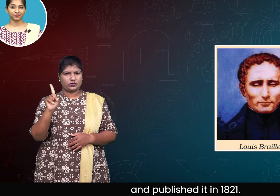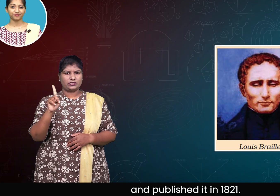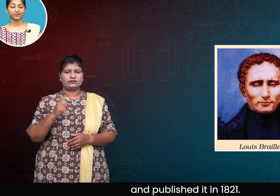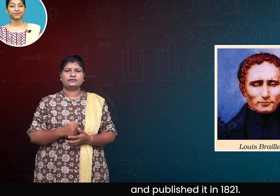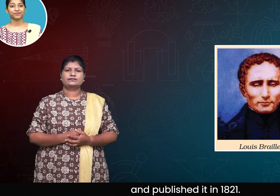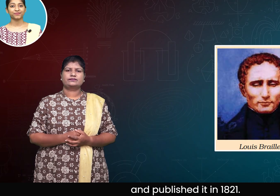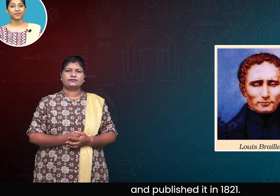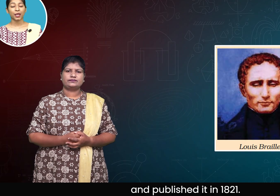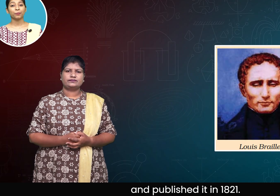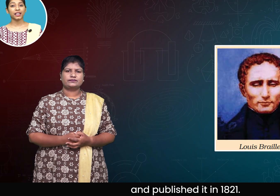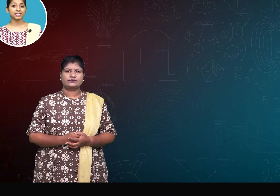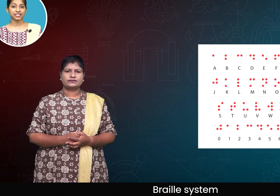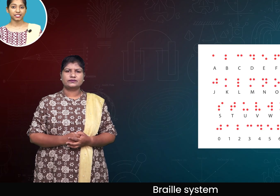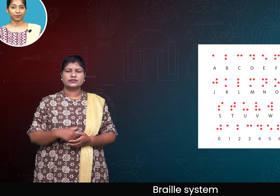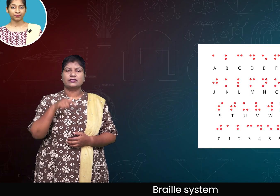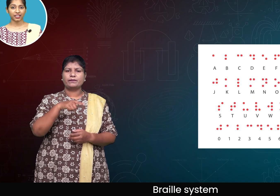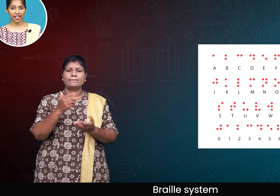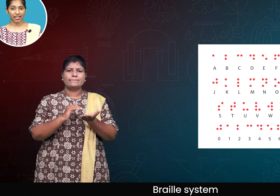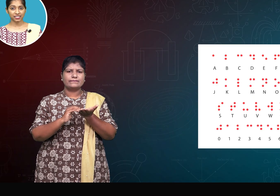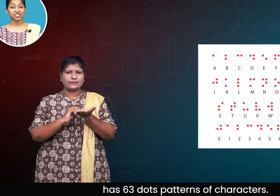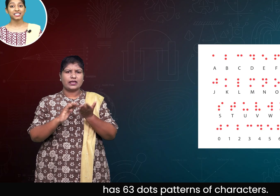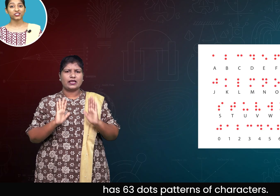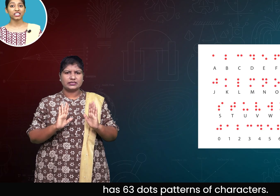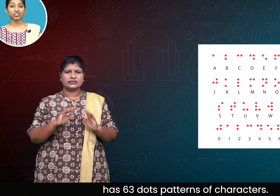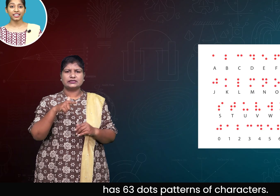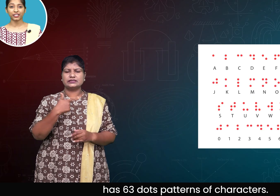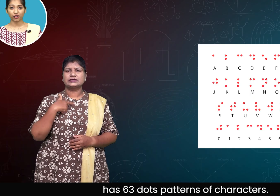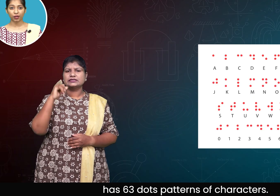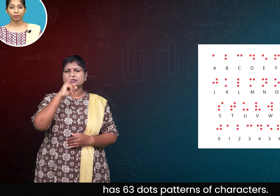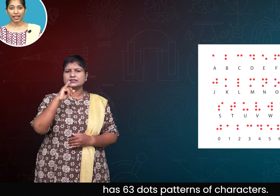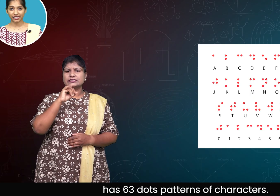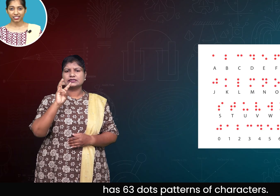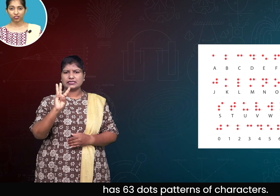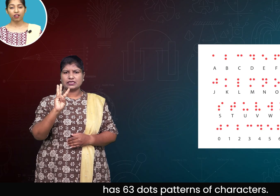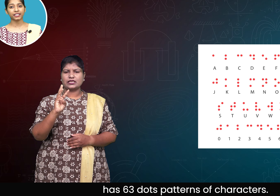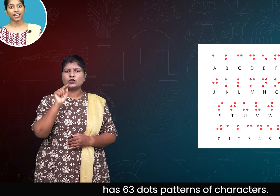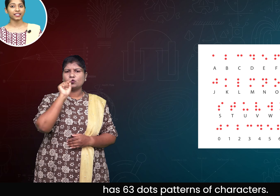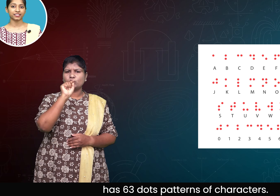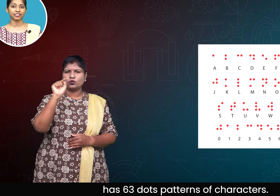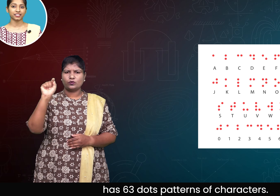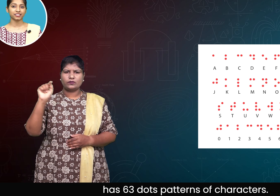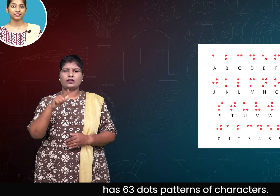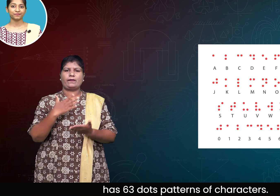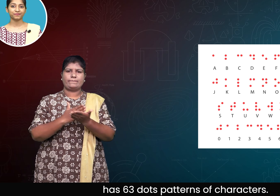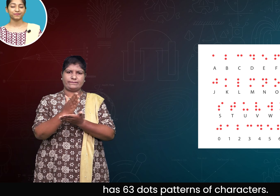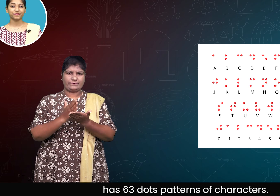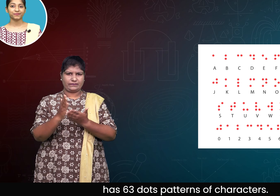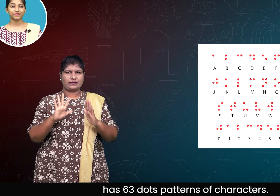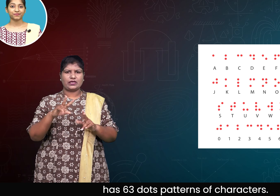1821. Braille system has 63 dot patterns or characters.